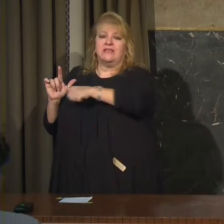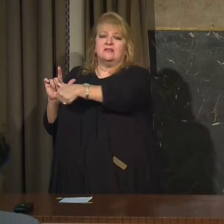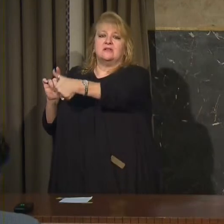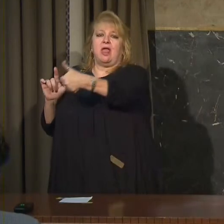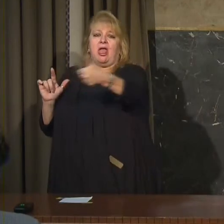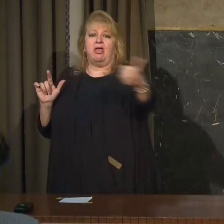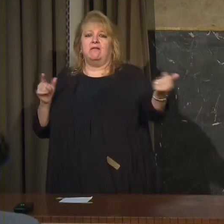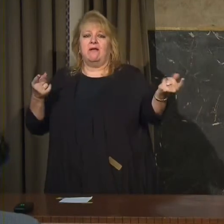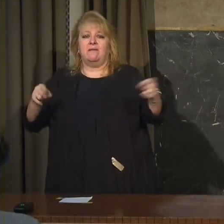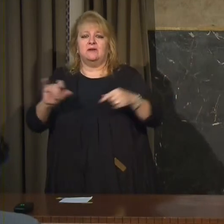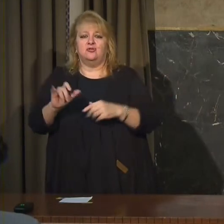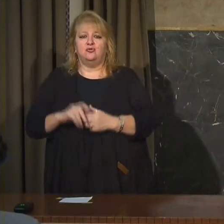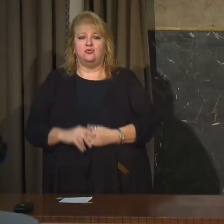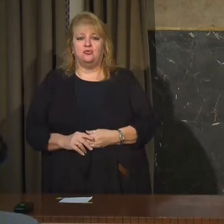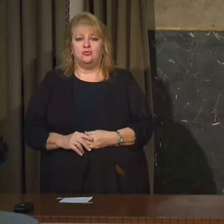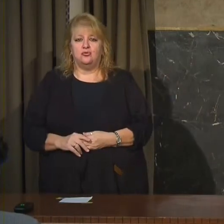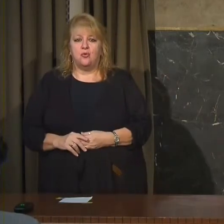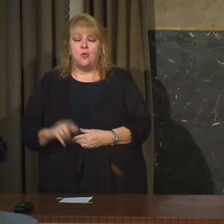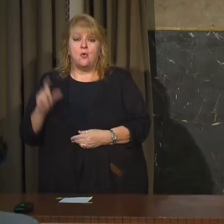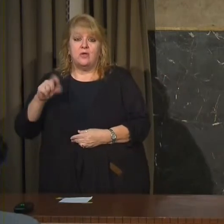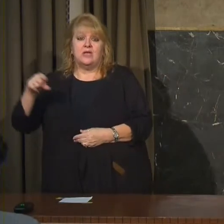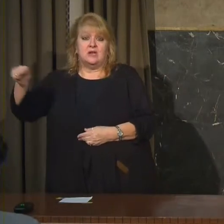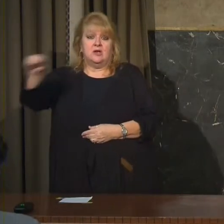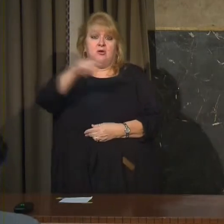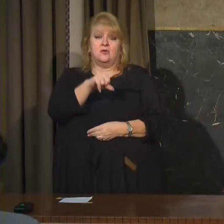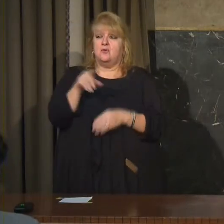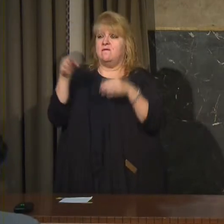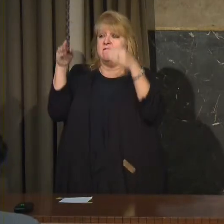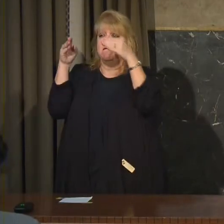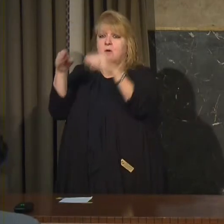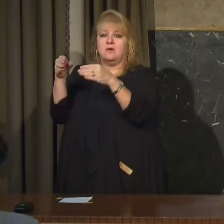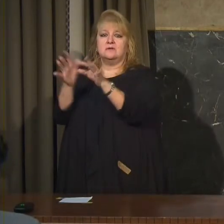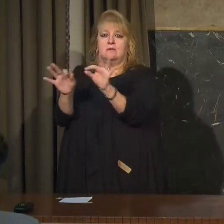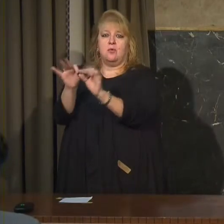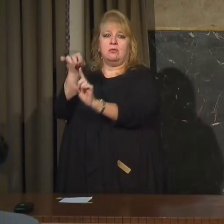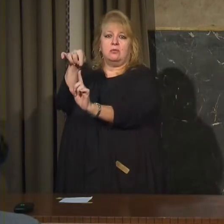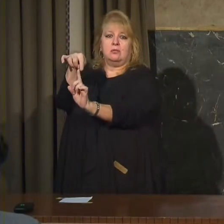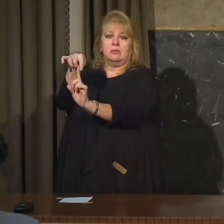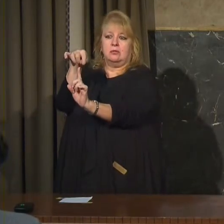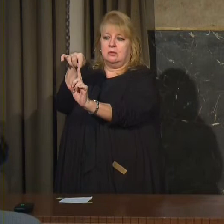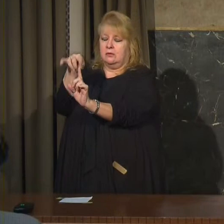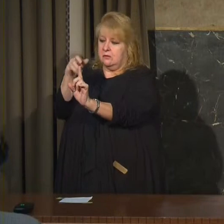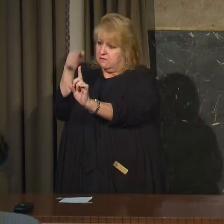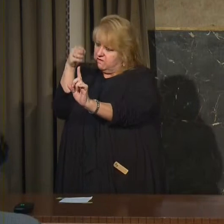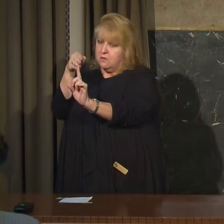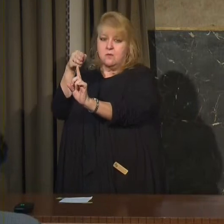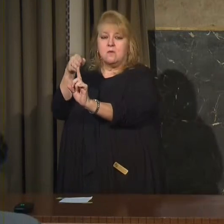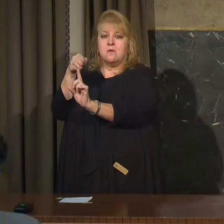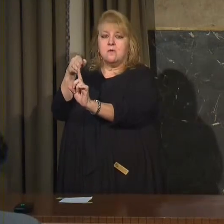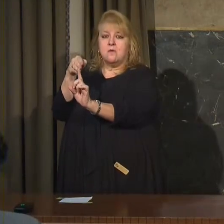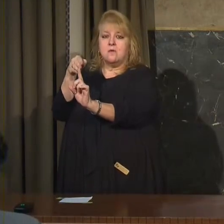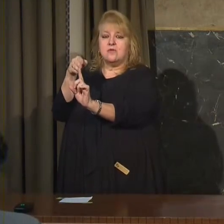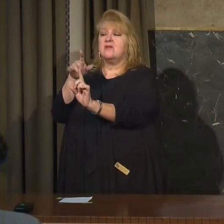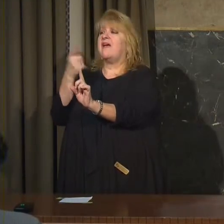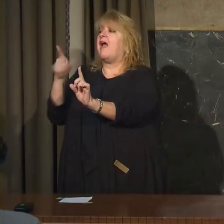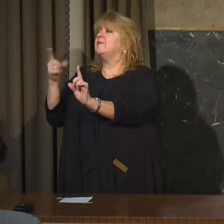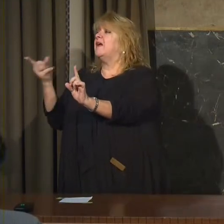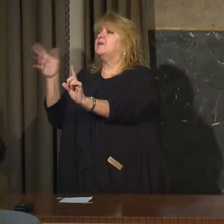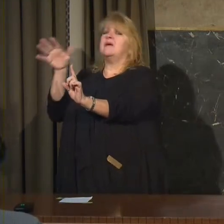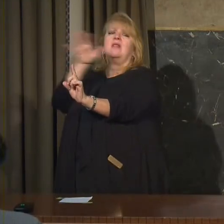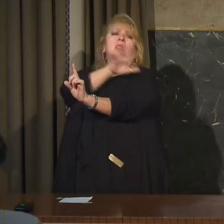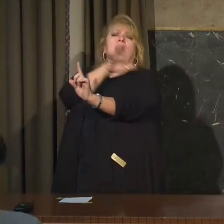we need people to keep their eye on the ball right now, because as the governor said, there is more